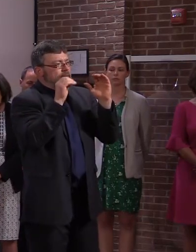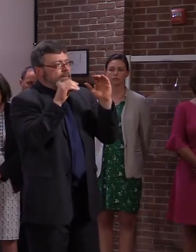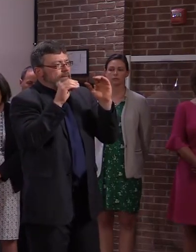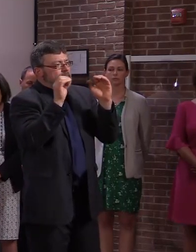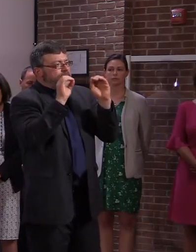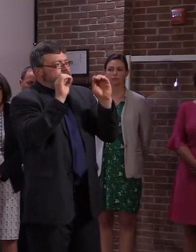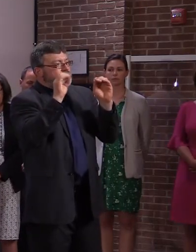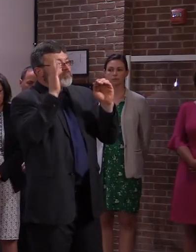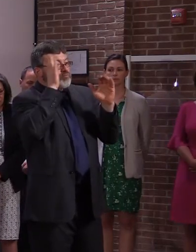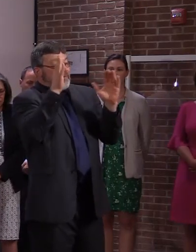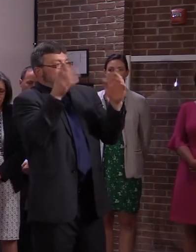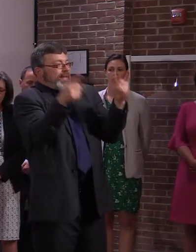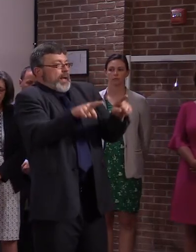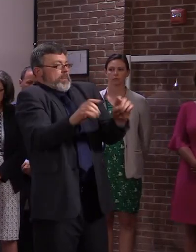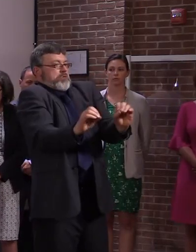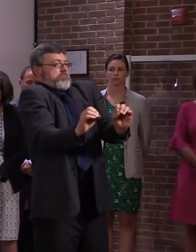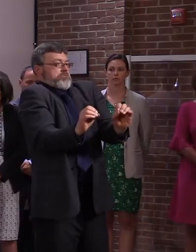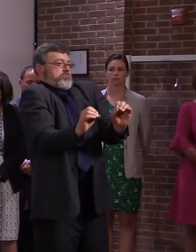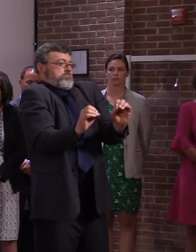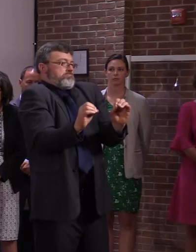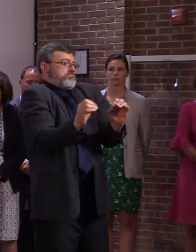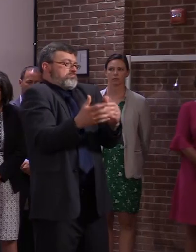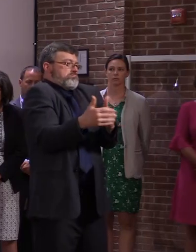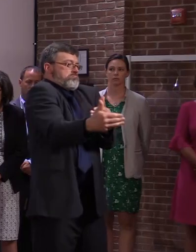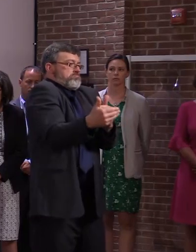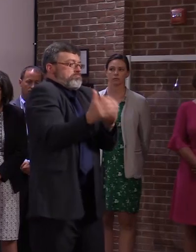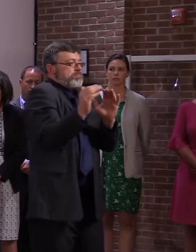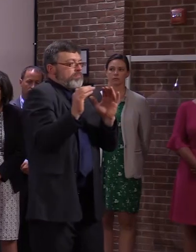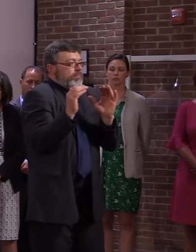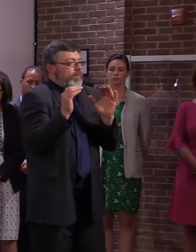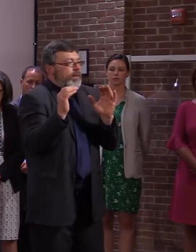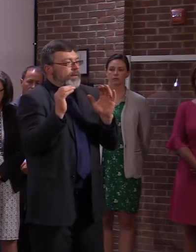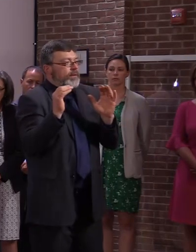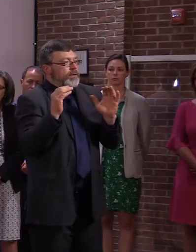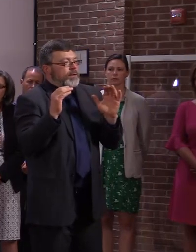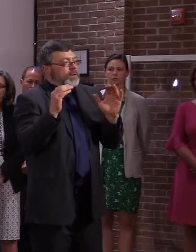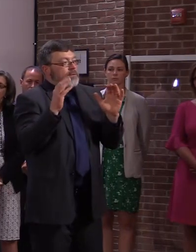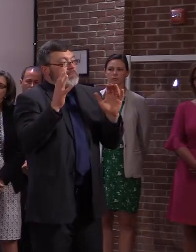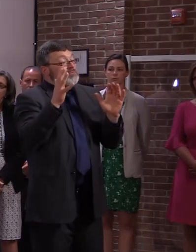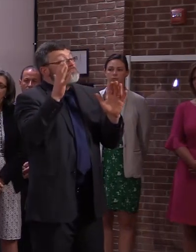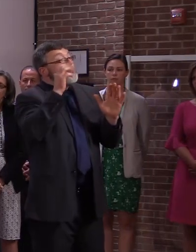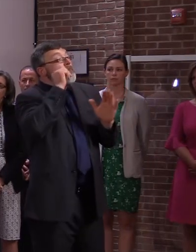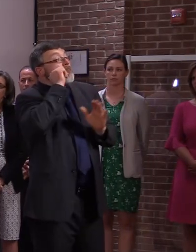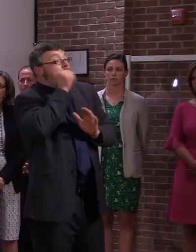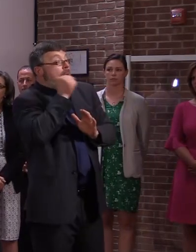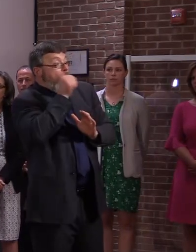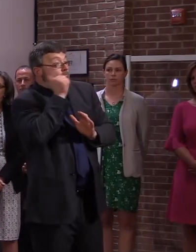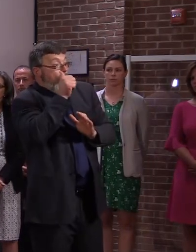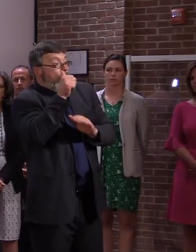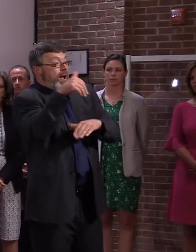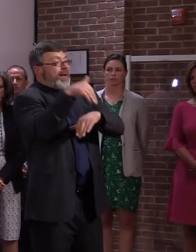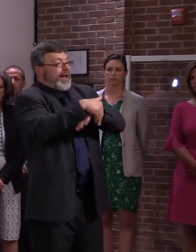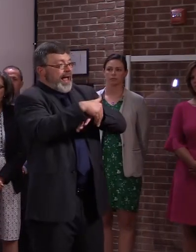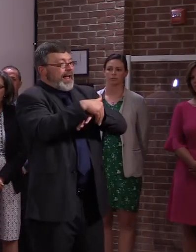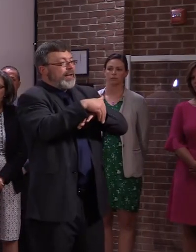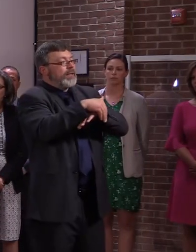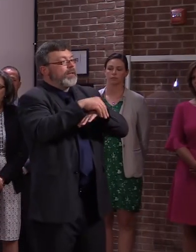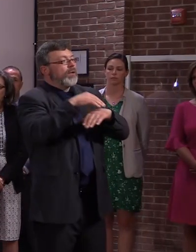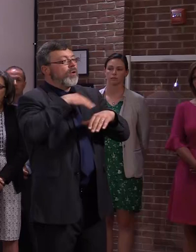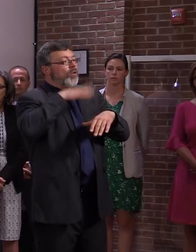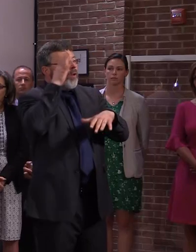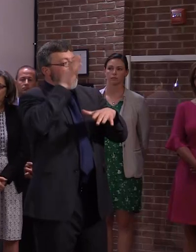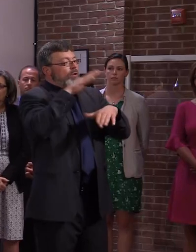happen abnormally. As of tomorrow night, we will have a gradual